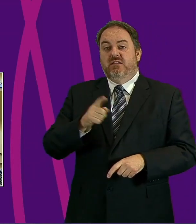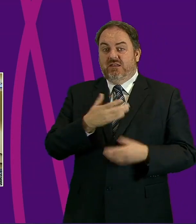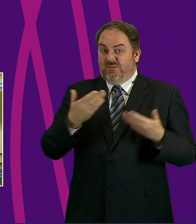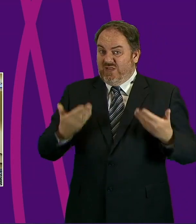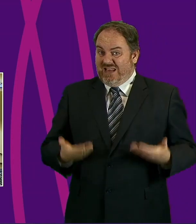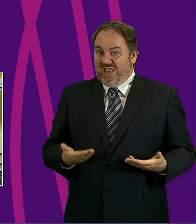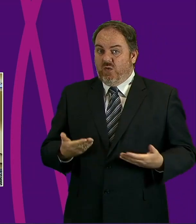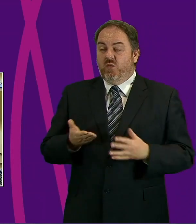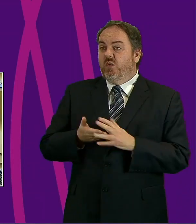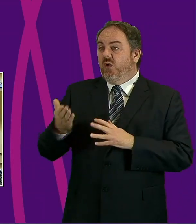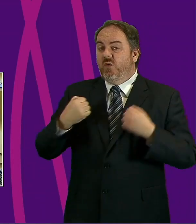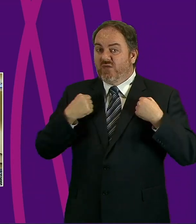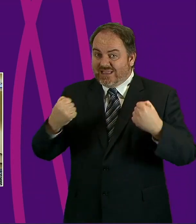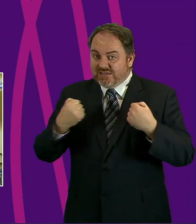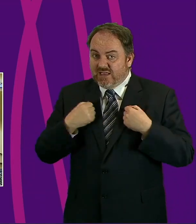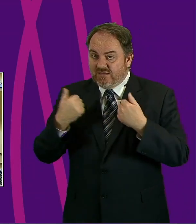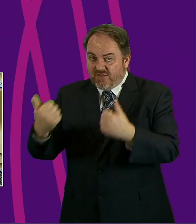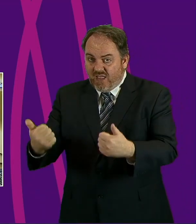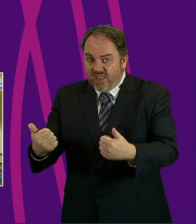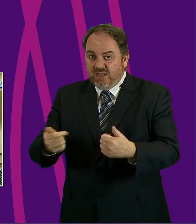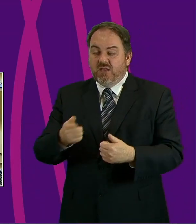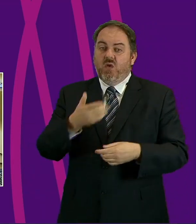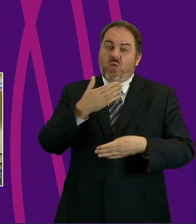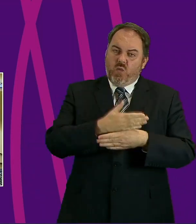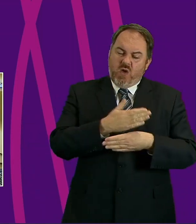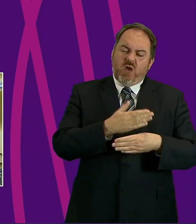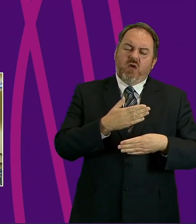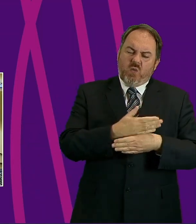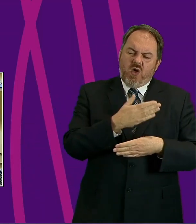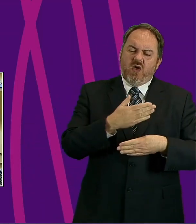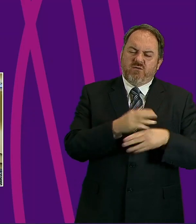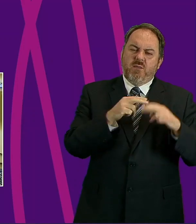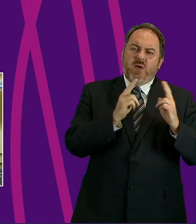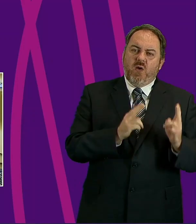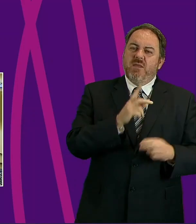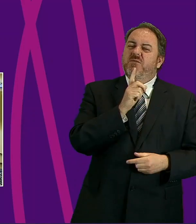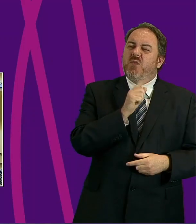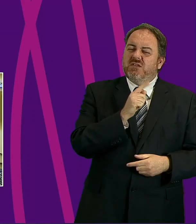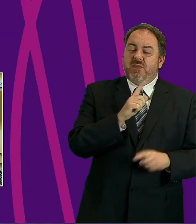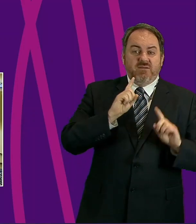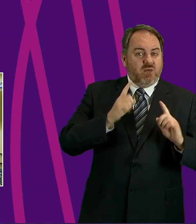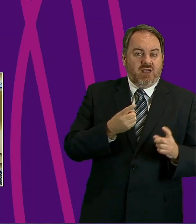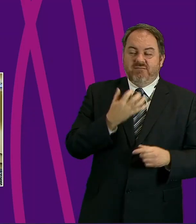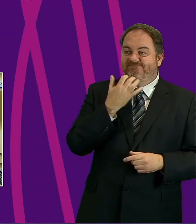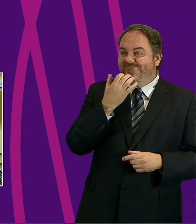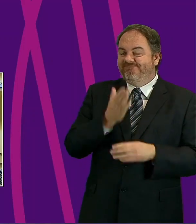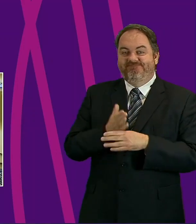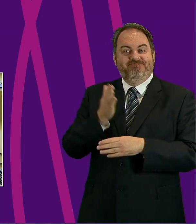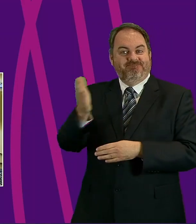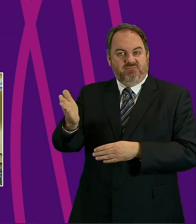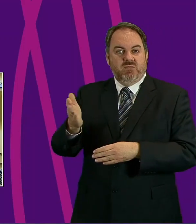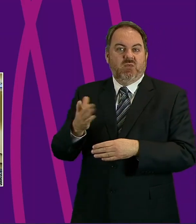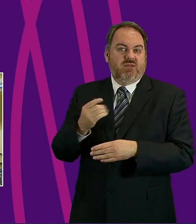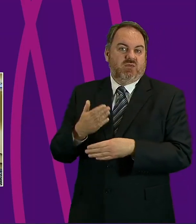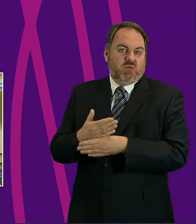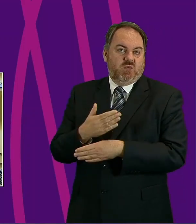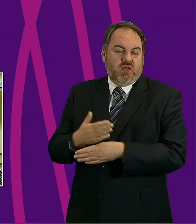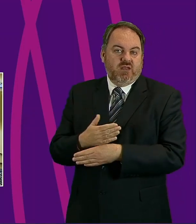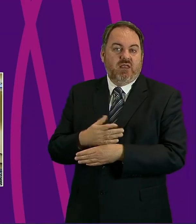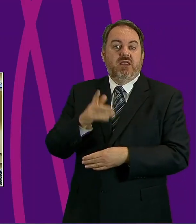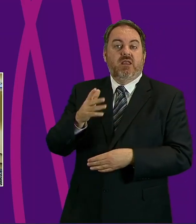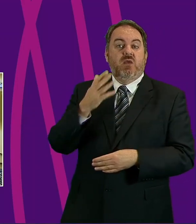essential work that can't be done at home, or accessing food or medicine. People can now exercise more than once a day. But when you do leave the